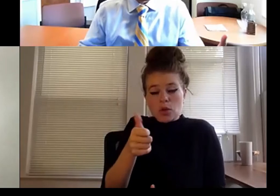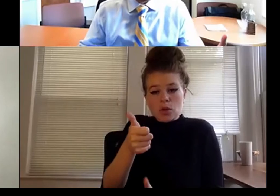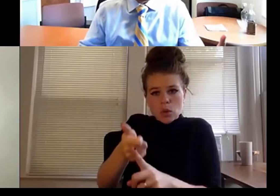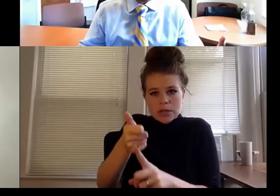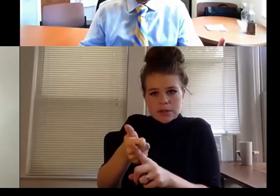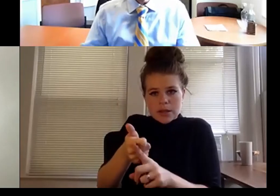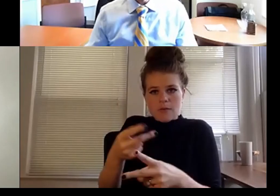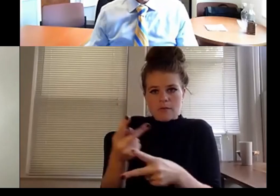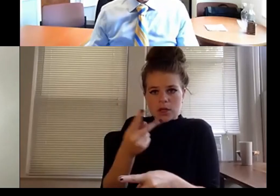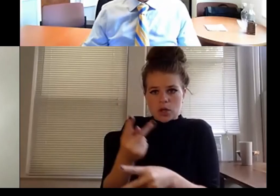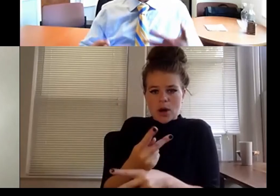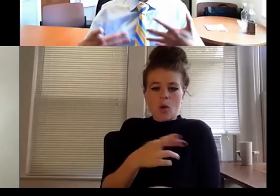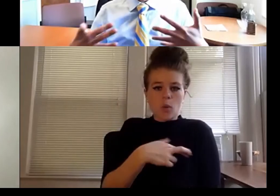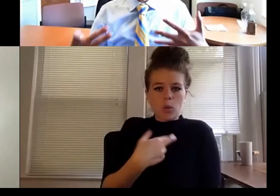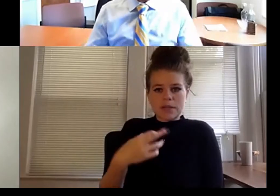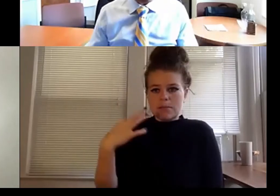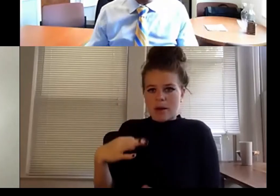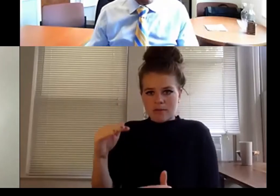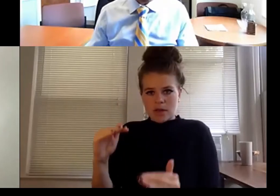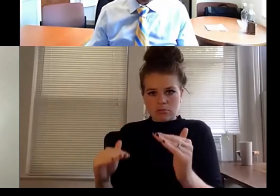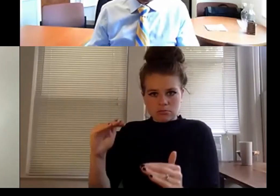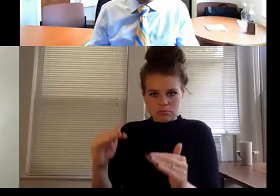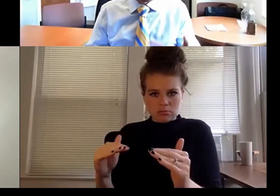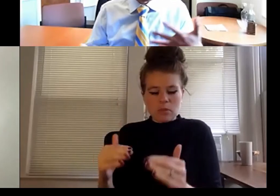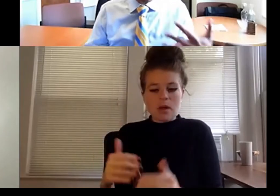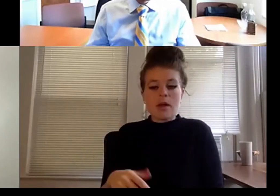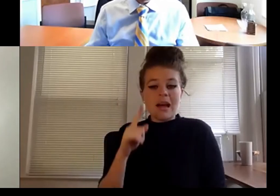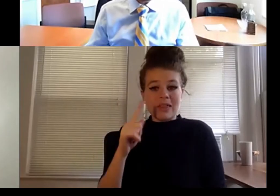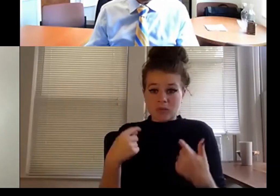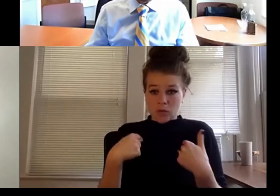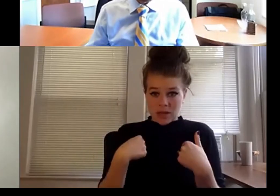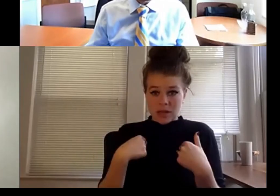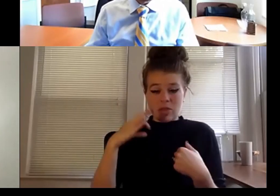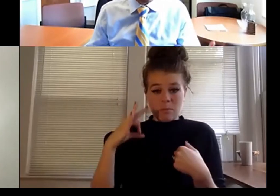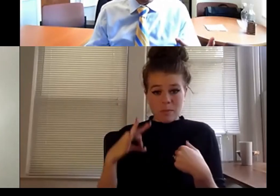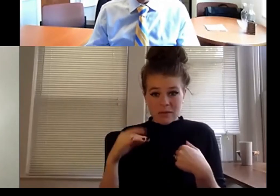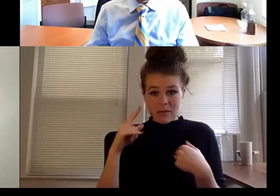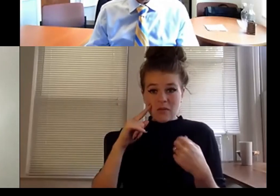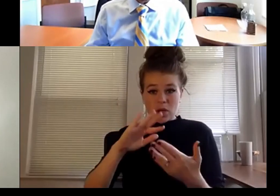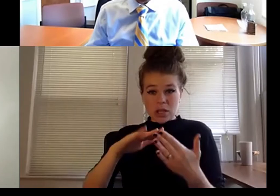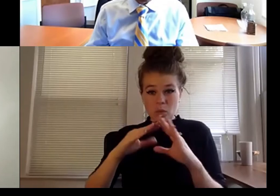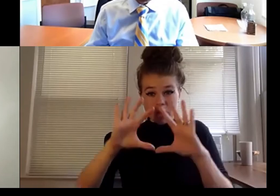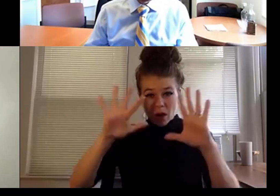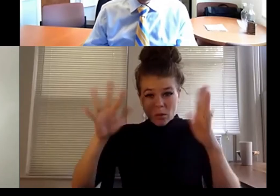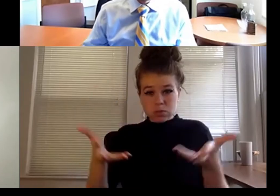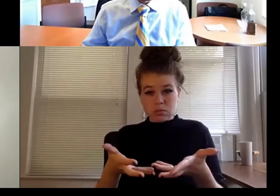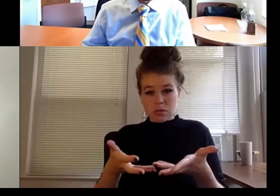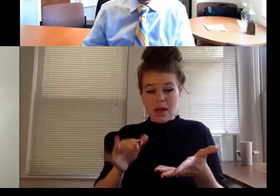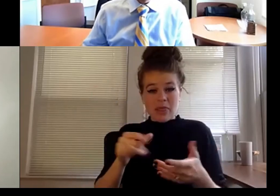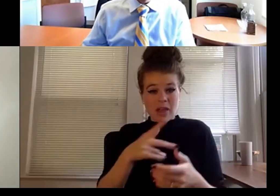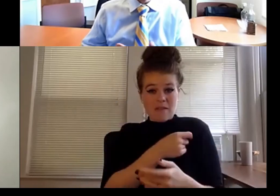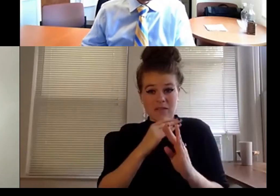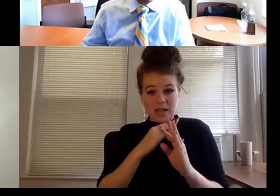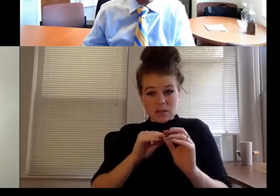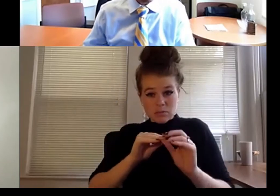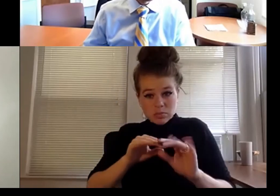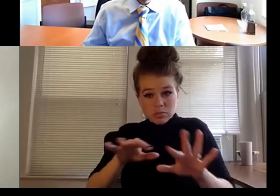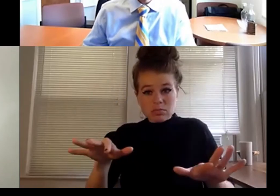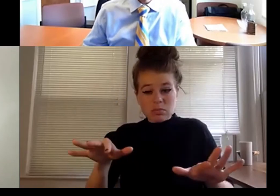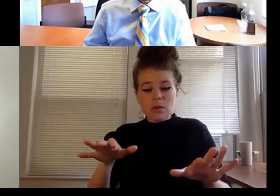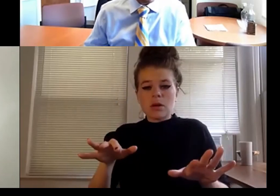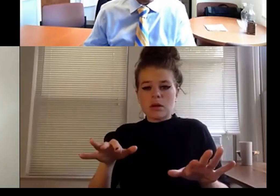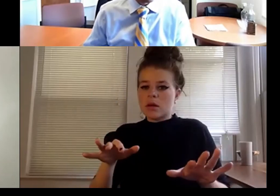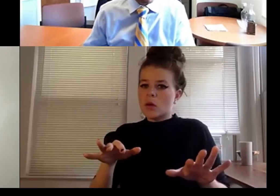COVID vaccine, I think the benefit to our community of having this vaccine outweigh any